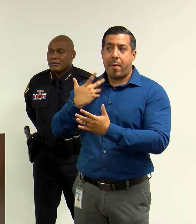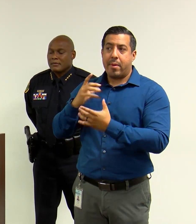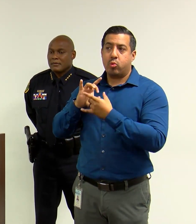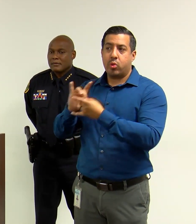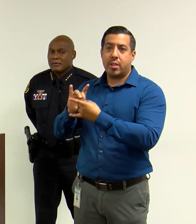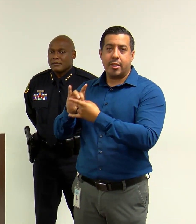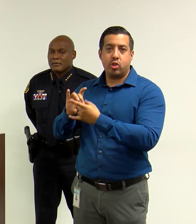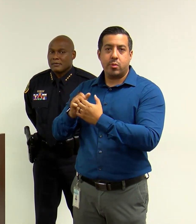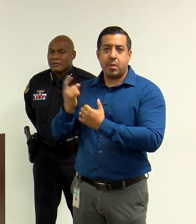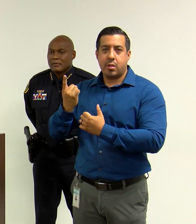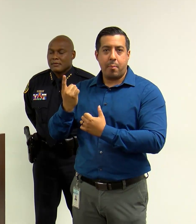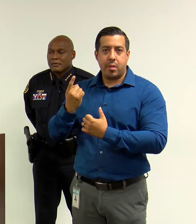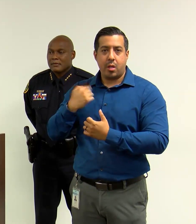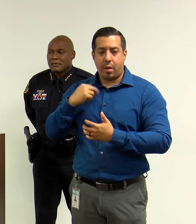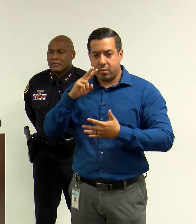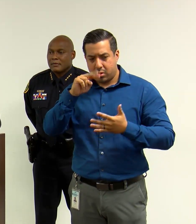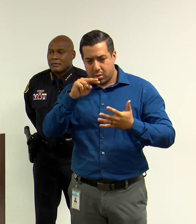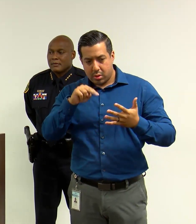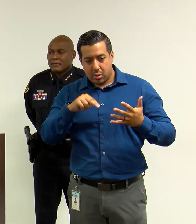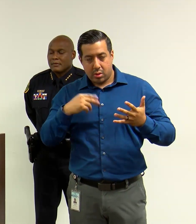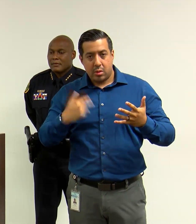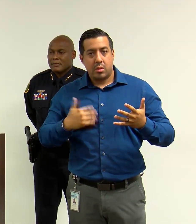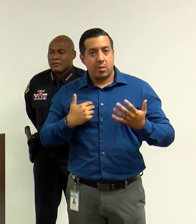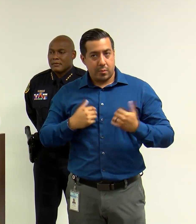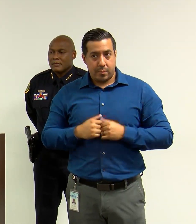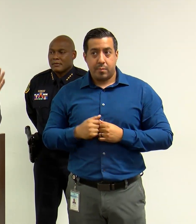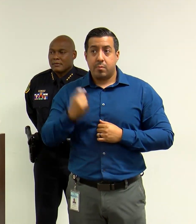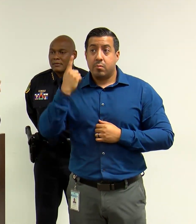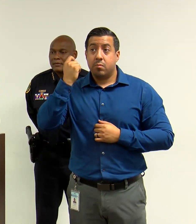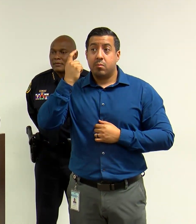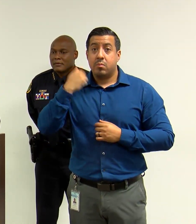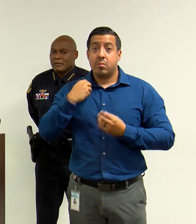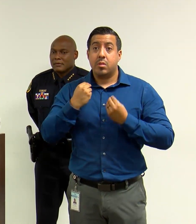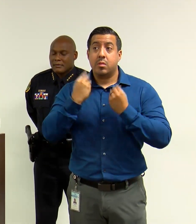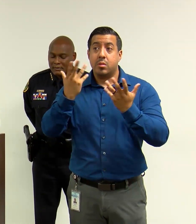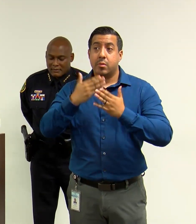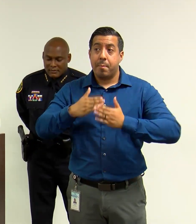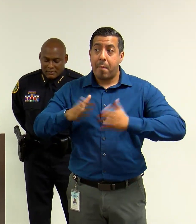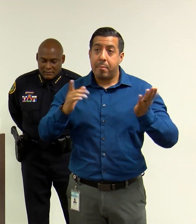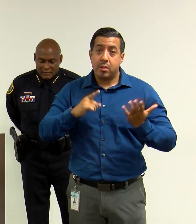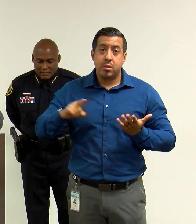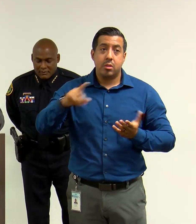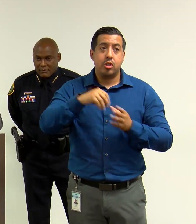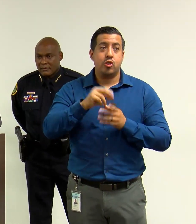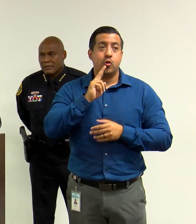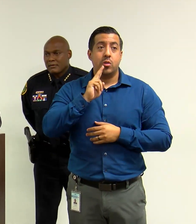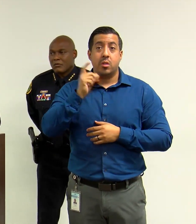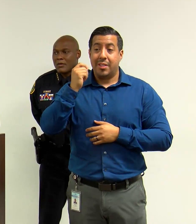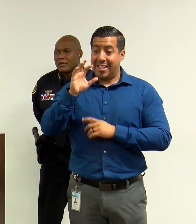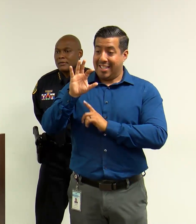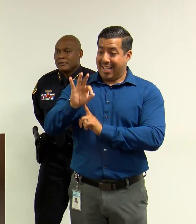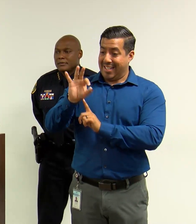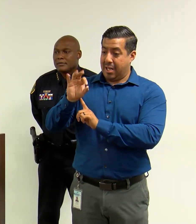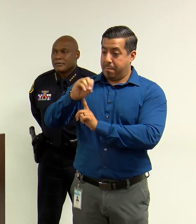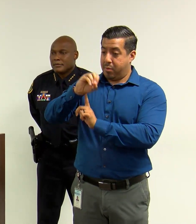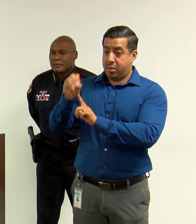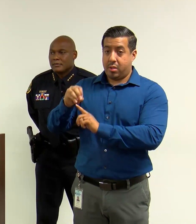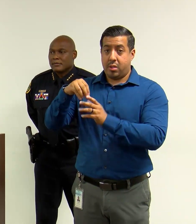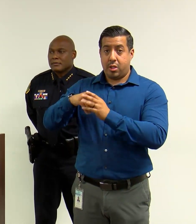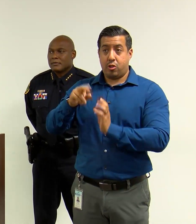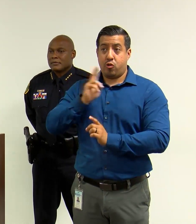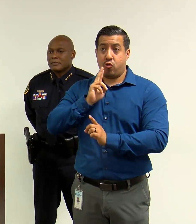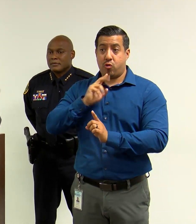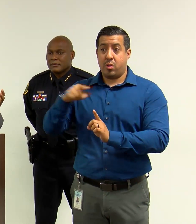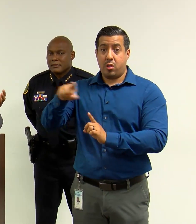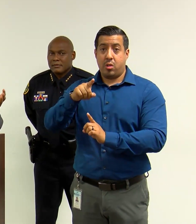some kind there. So let me just say to the general public in the city of Houston, 99% of people in the city of